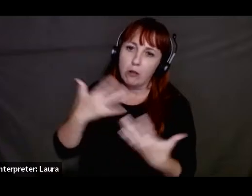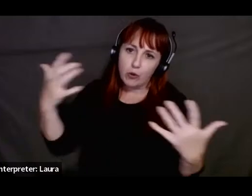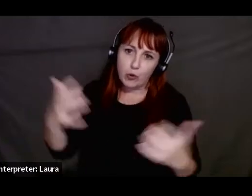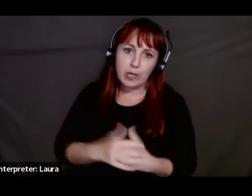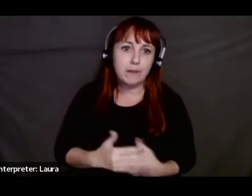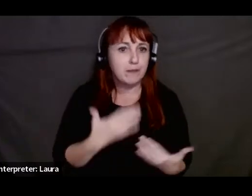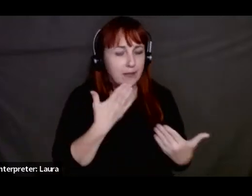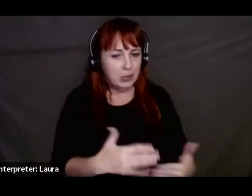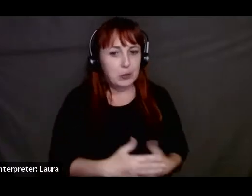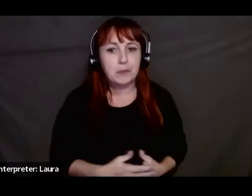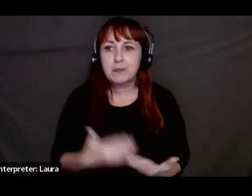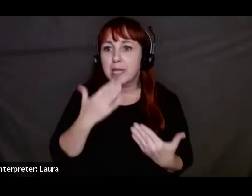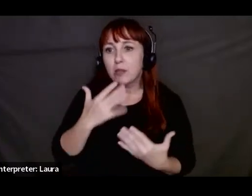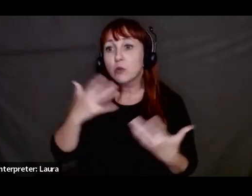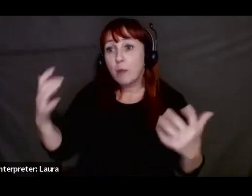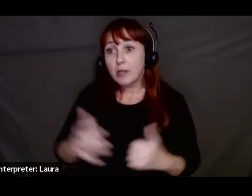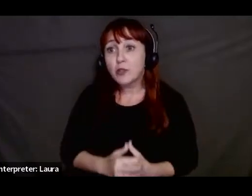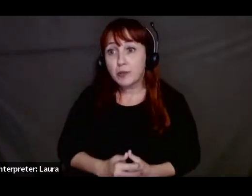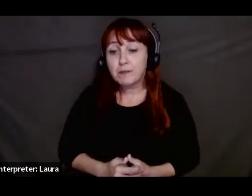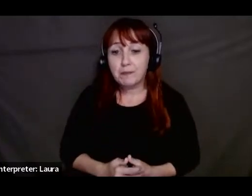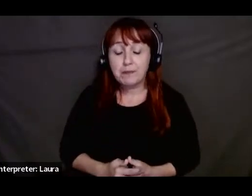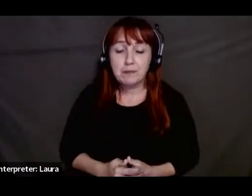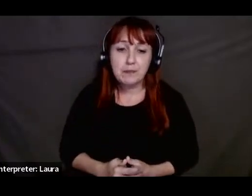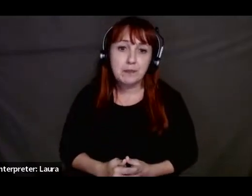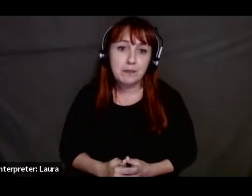Thank you. Thank you so much.